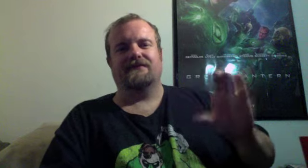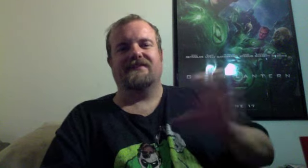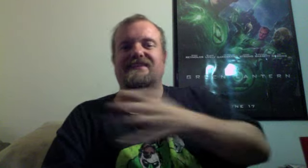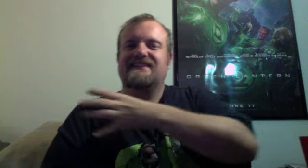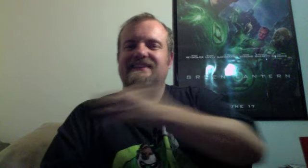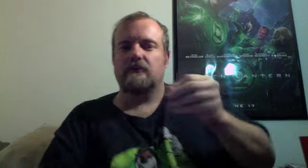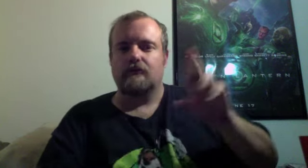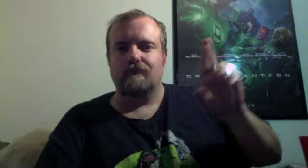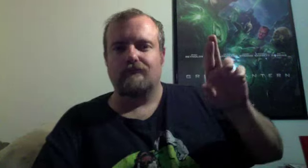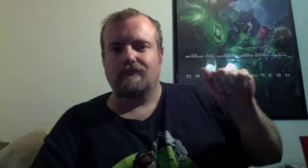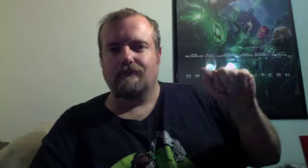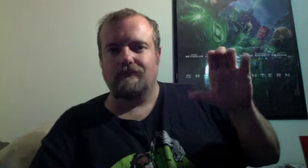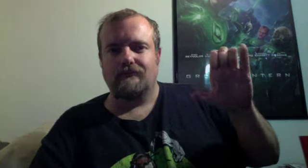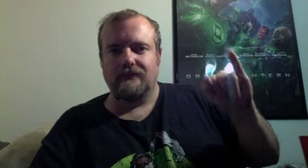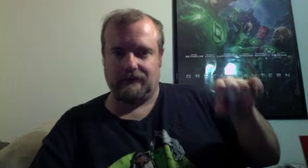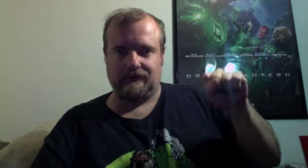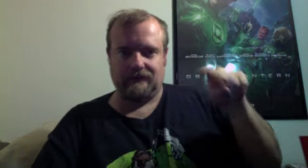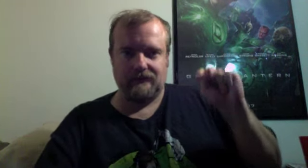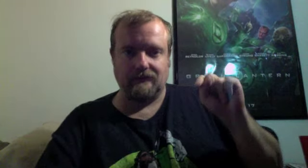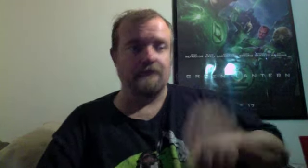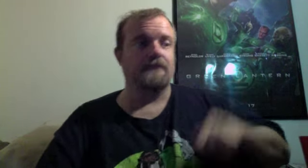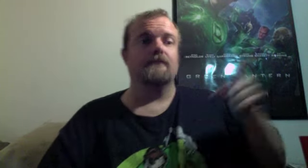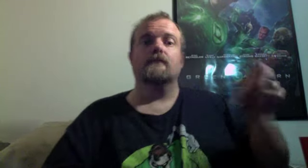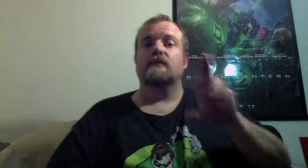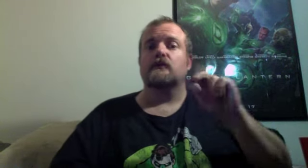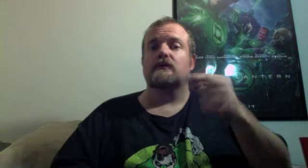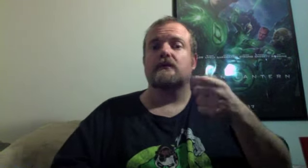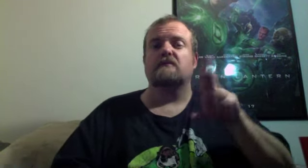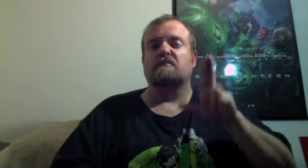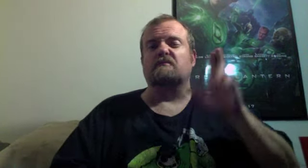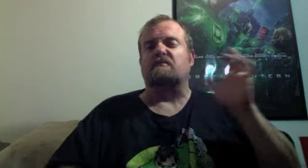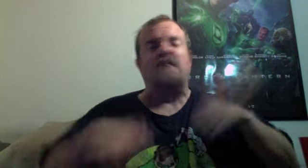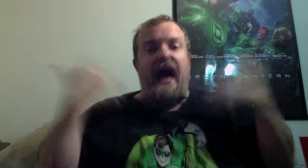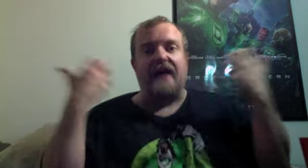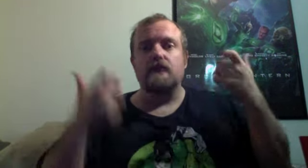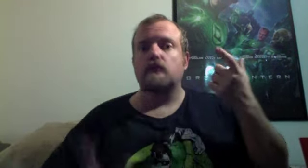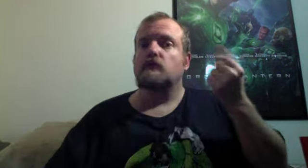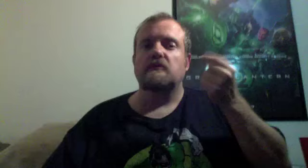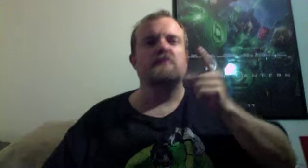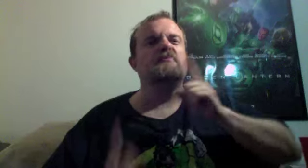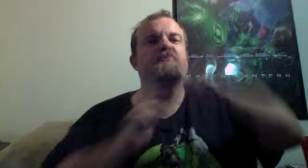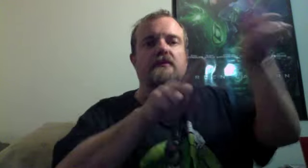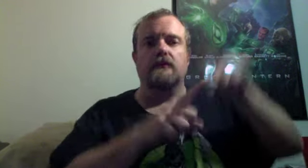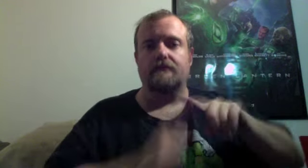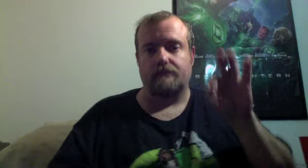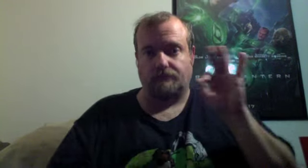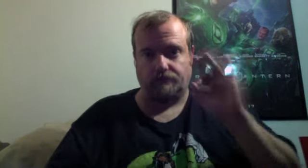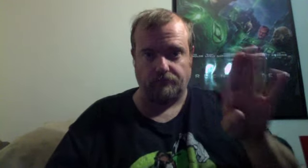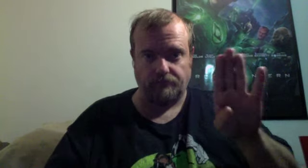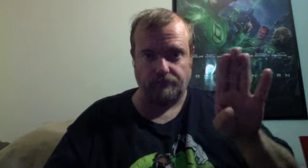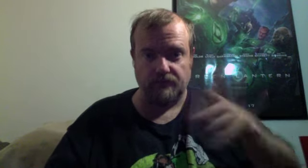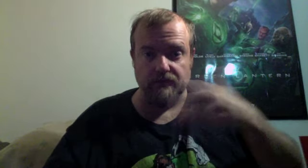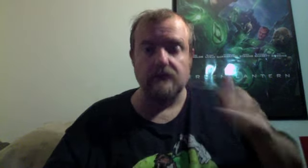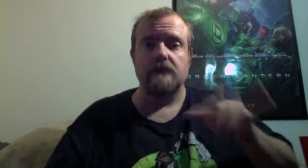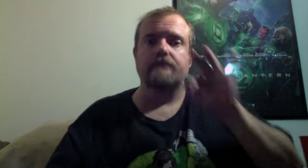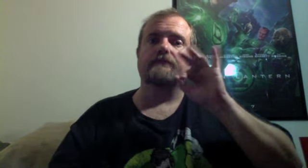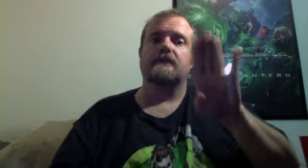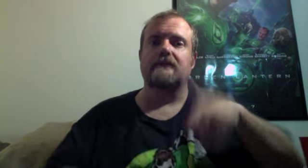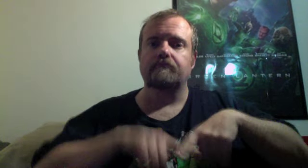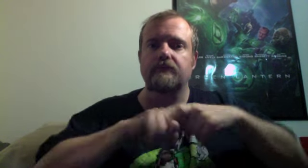A heated device then melts the ends of the plastic bags together to seal them. They produce 120